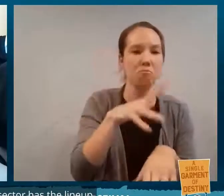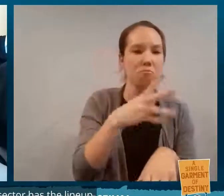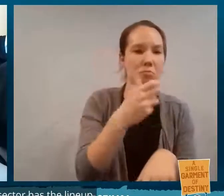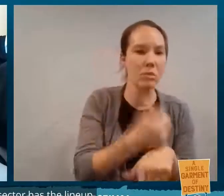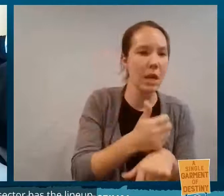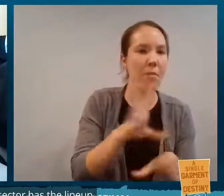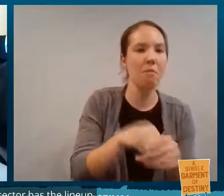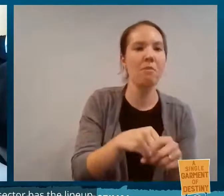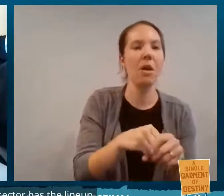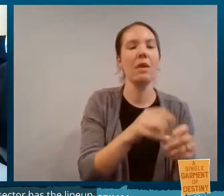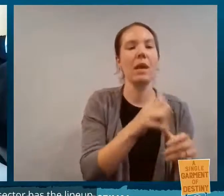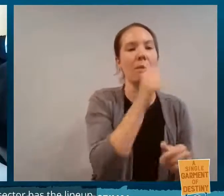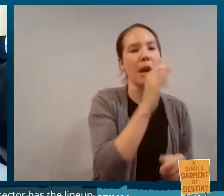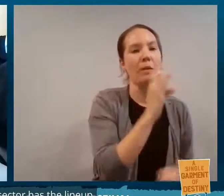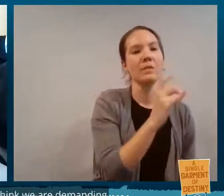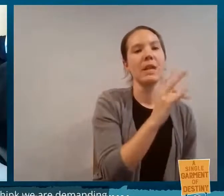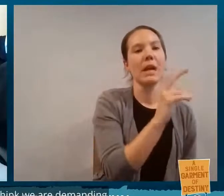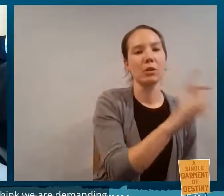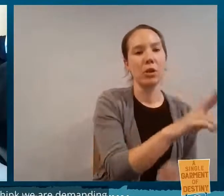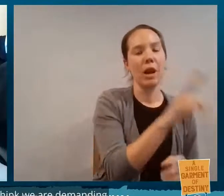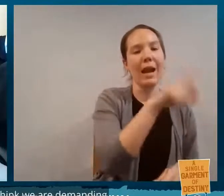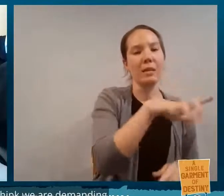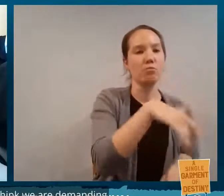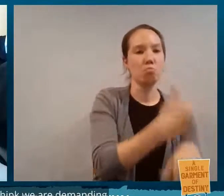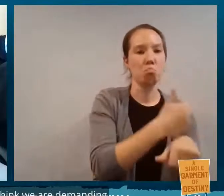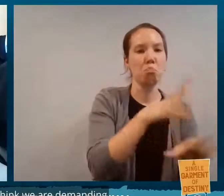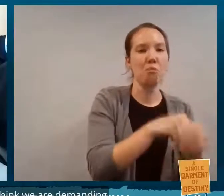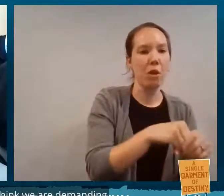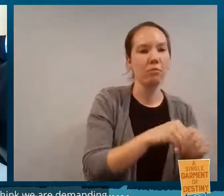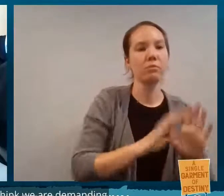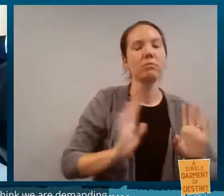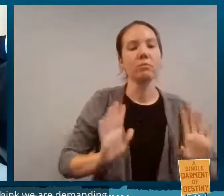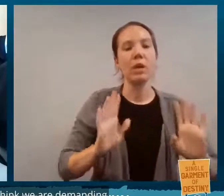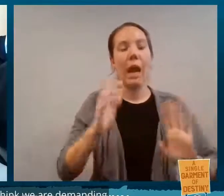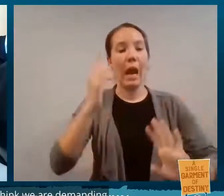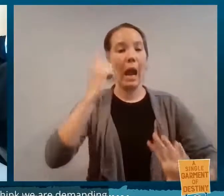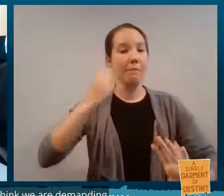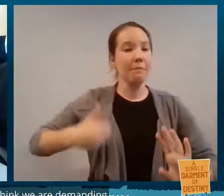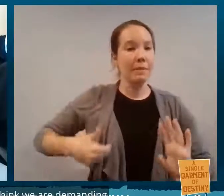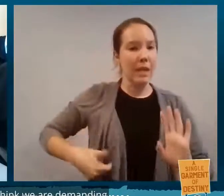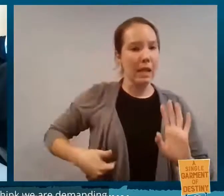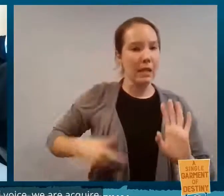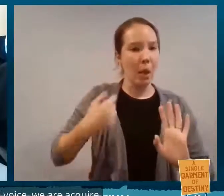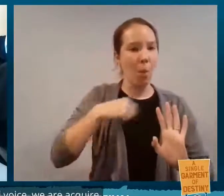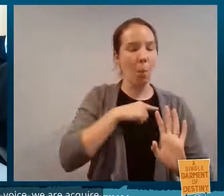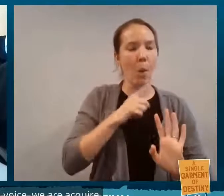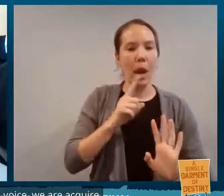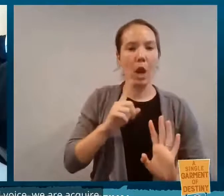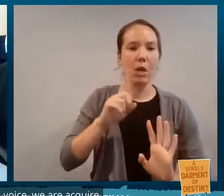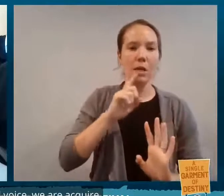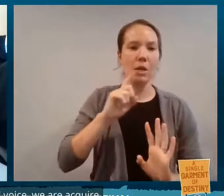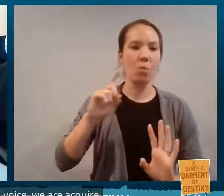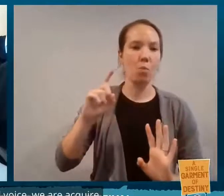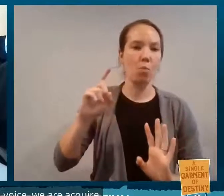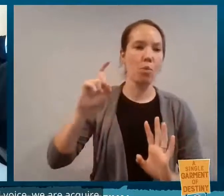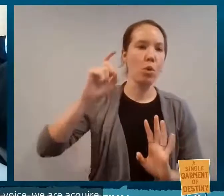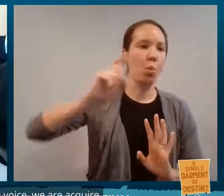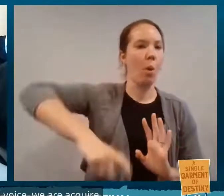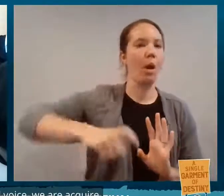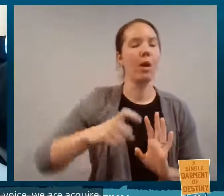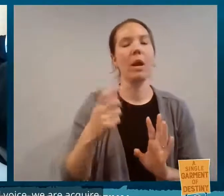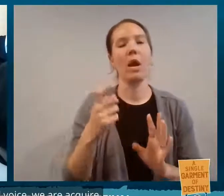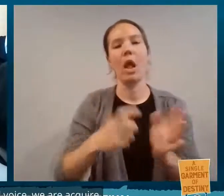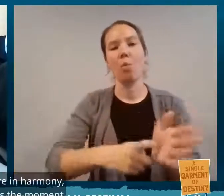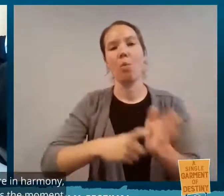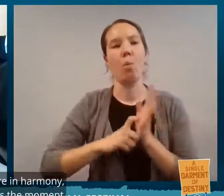the private sector has to line up. And I sense, and I think we are demanding, and we are a loud voice, we